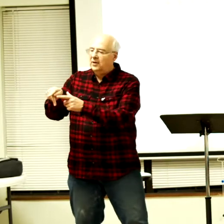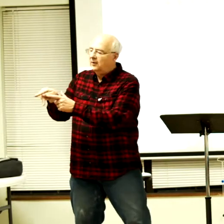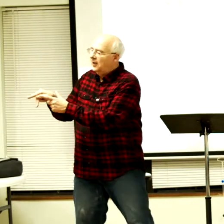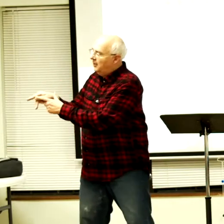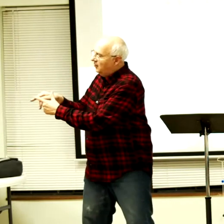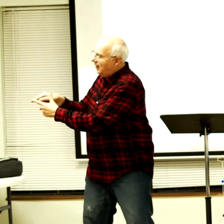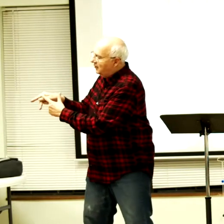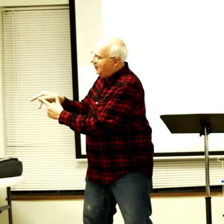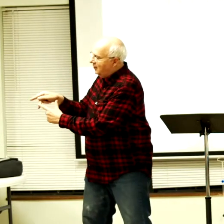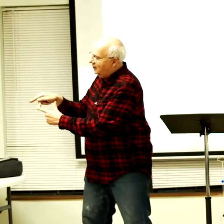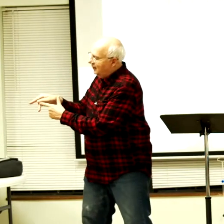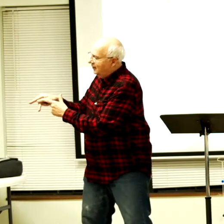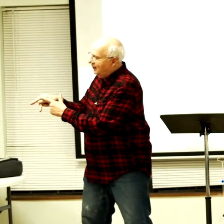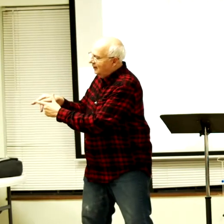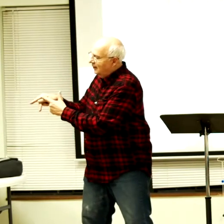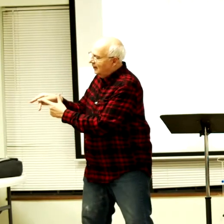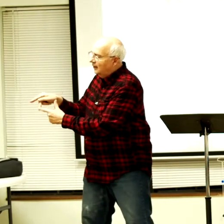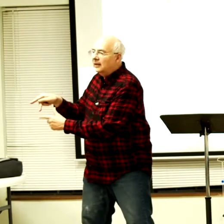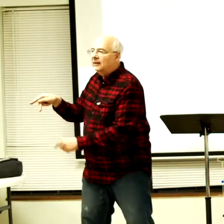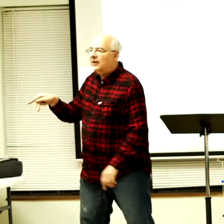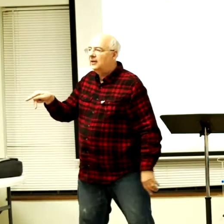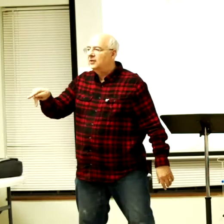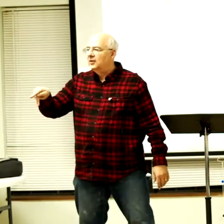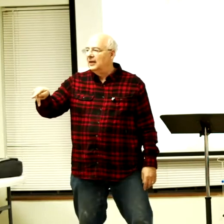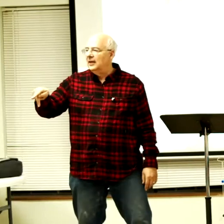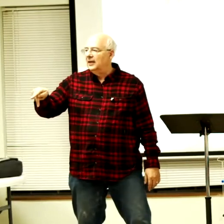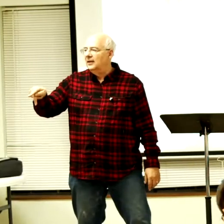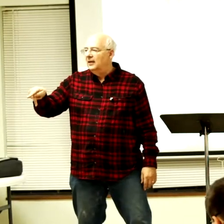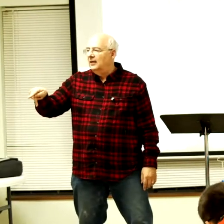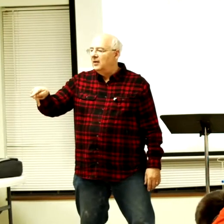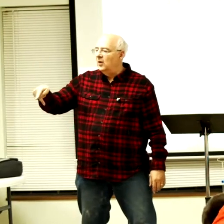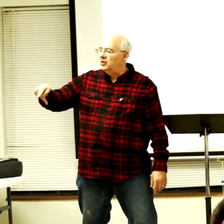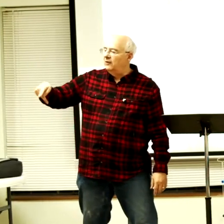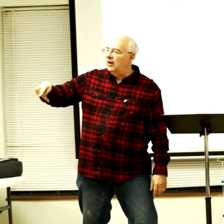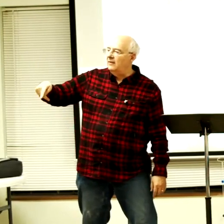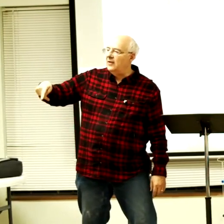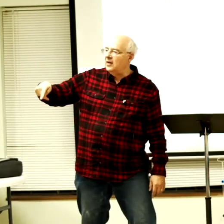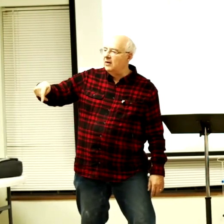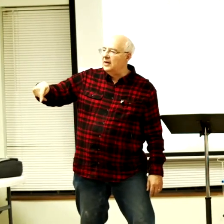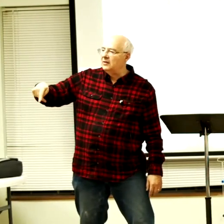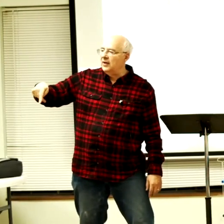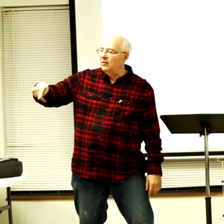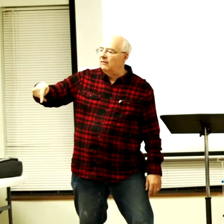your thumb is right between your fingers, and you want your front finger, your index finger in